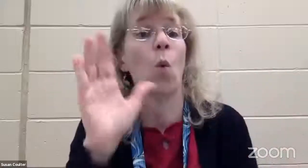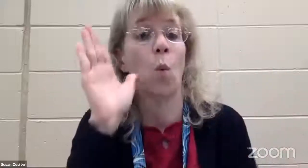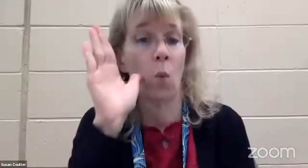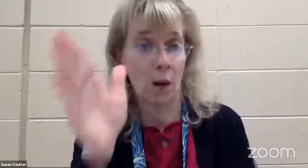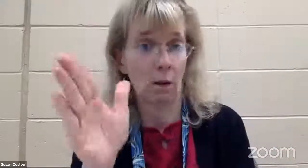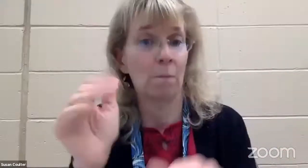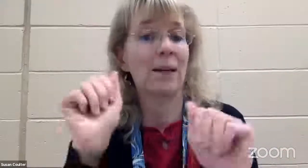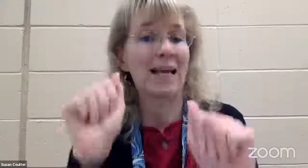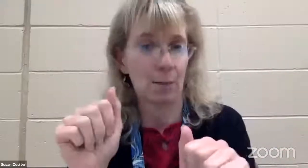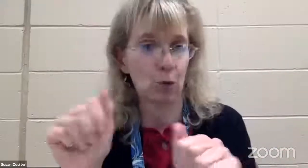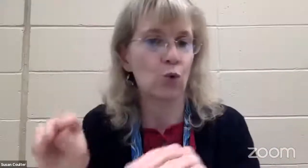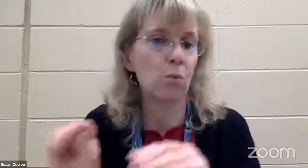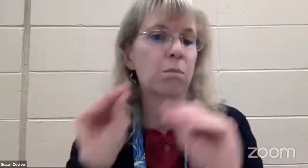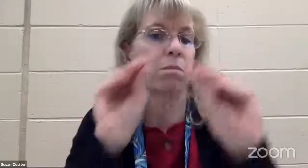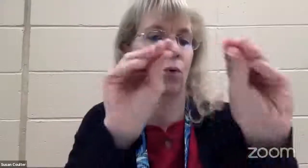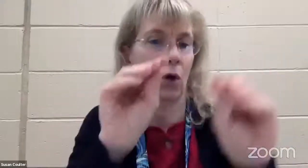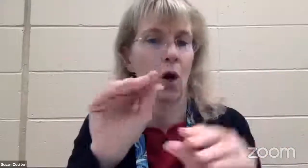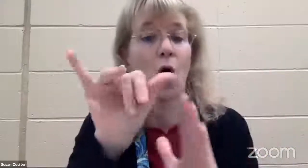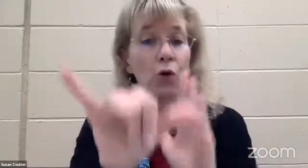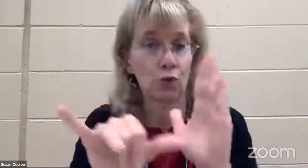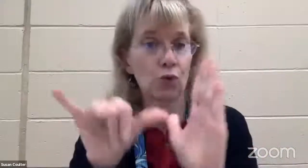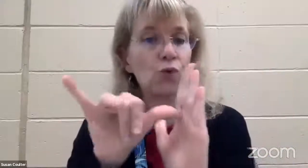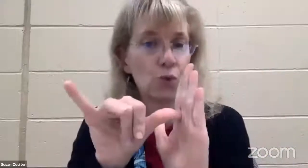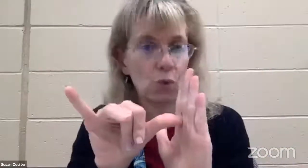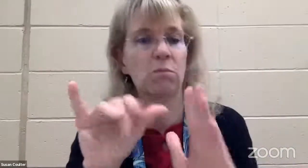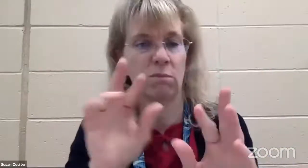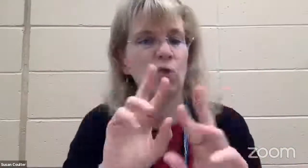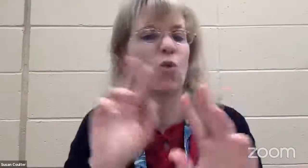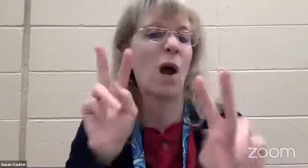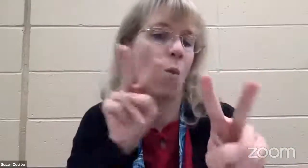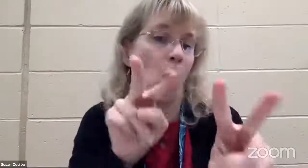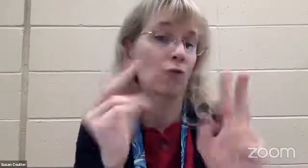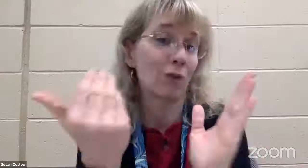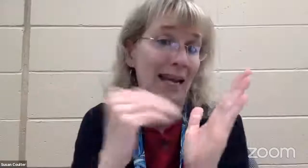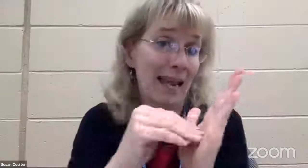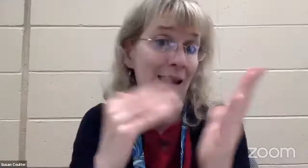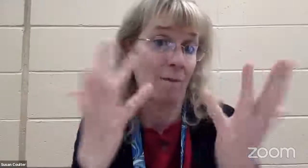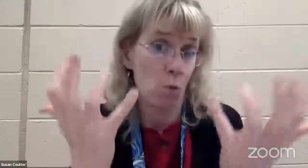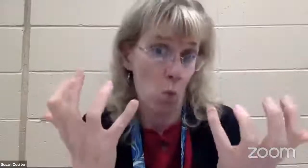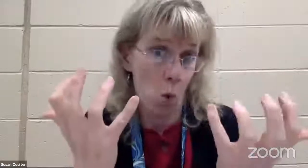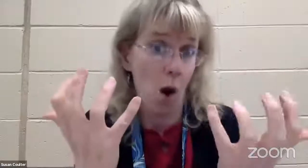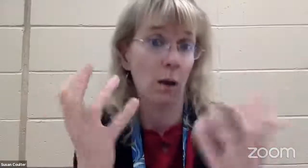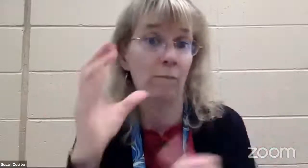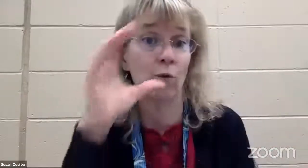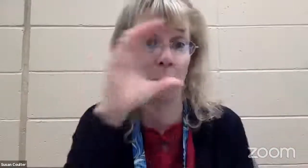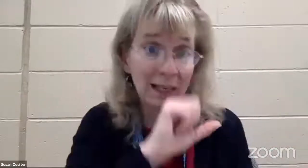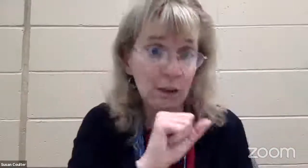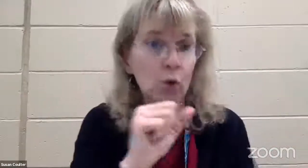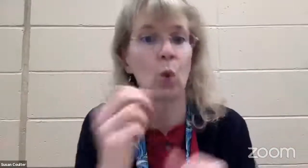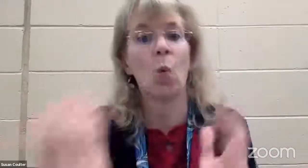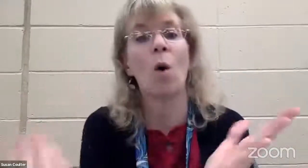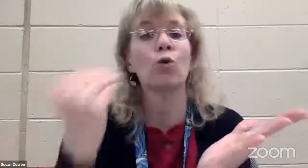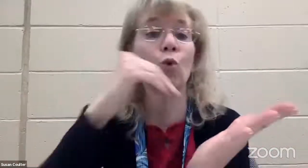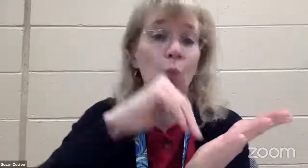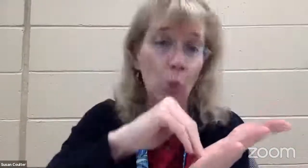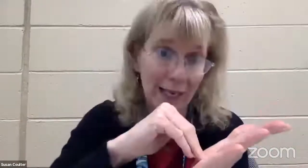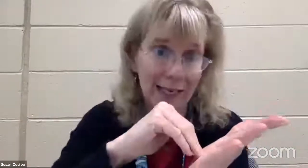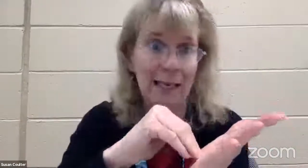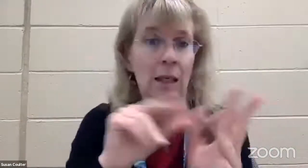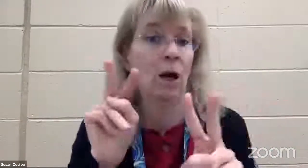Are those originals? Most of them, yes. Oh, check this out.